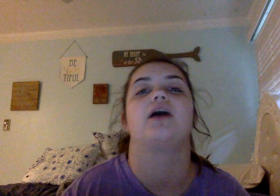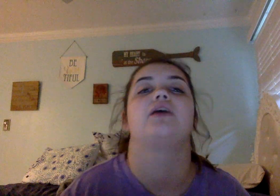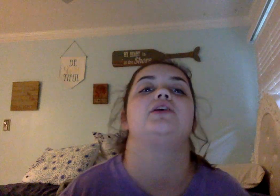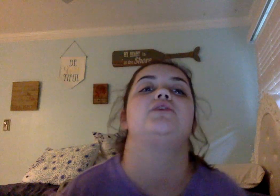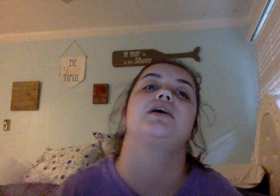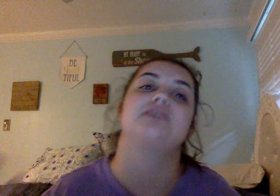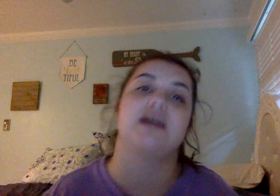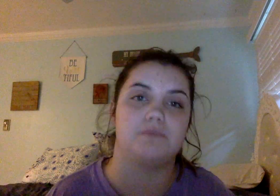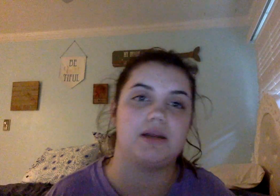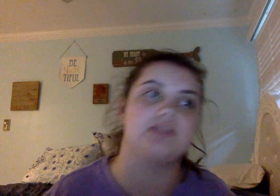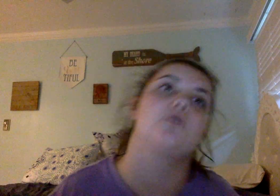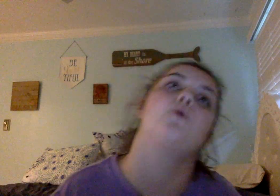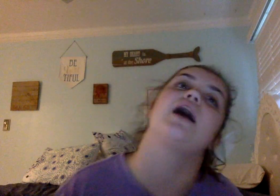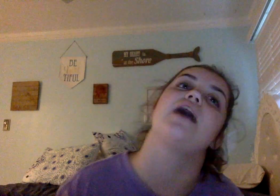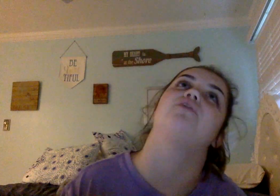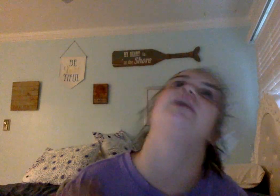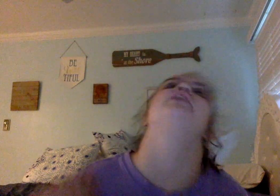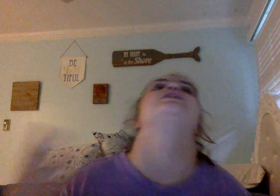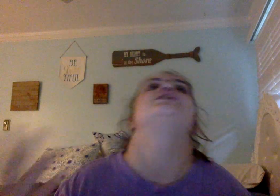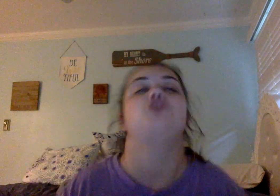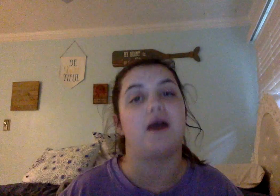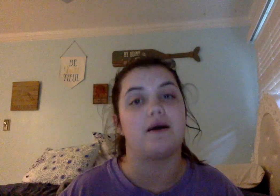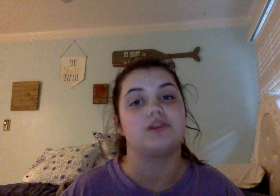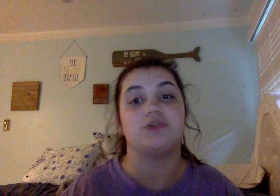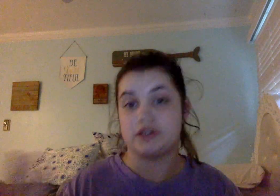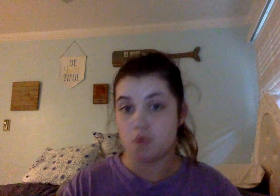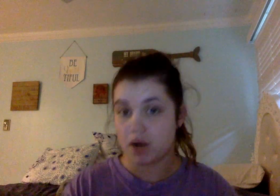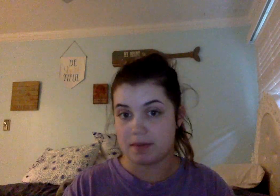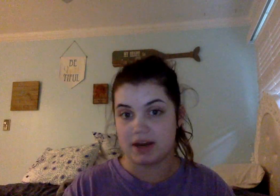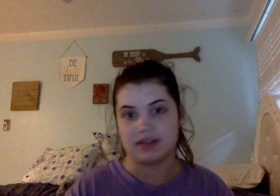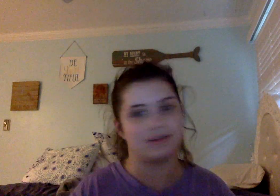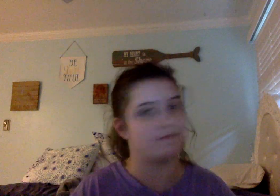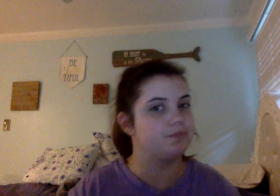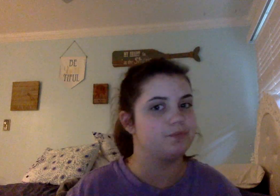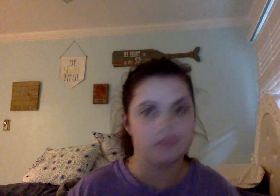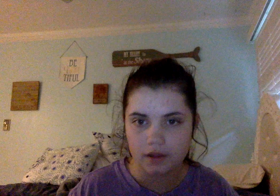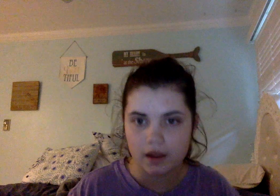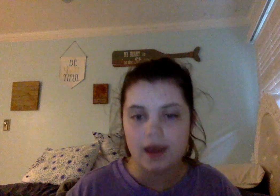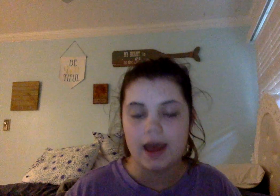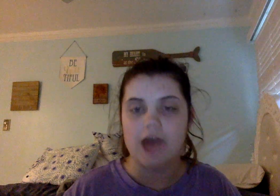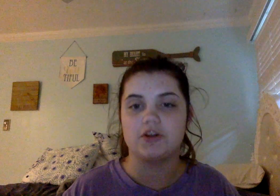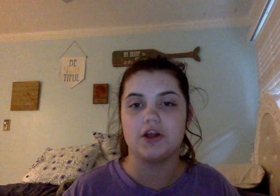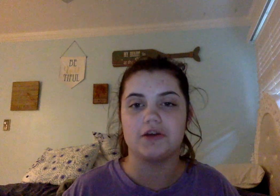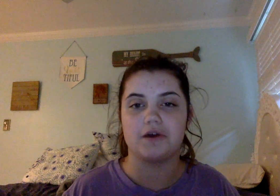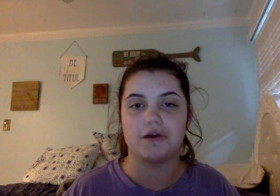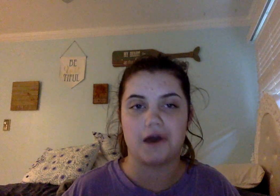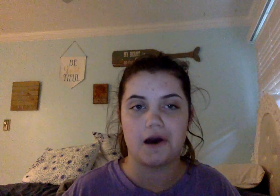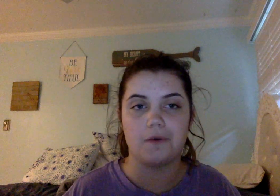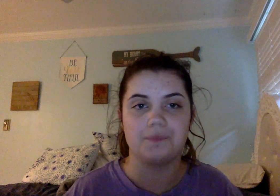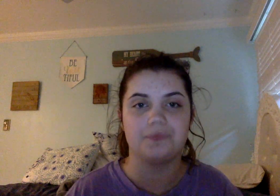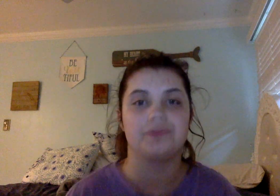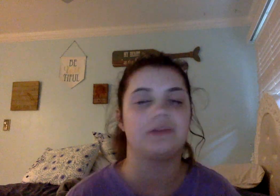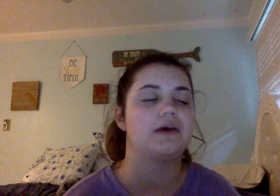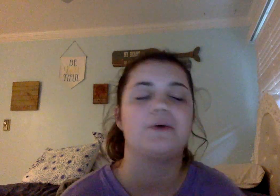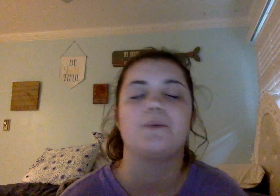you get 10 minutes, or every 2 hours, you get 20 minutes. However long you can go